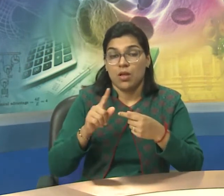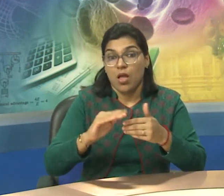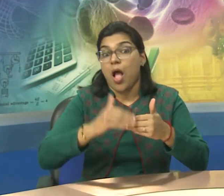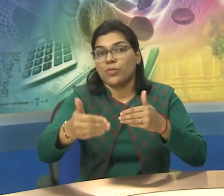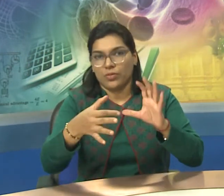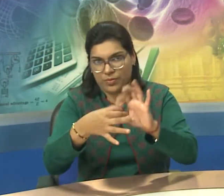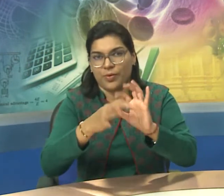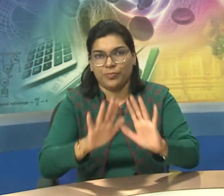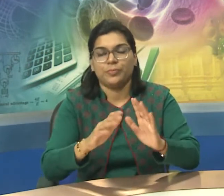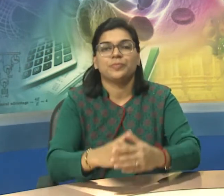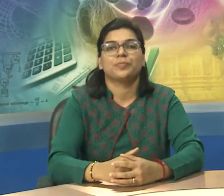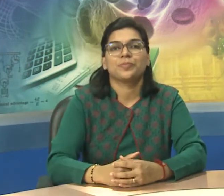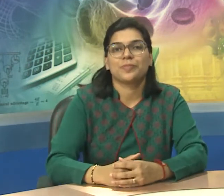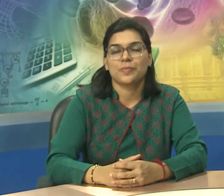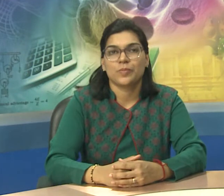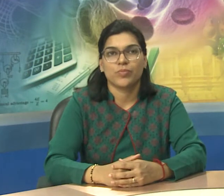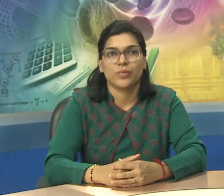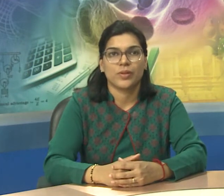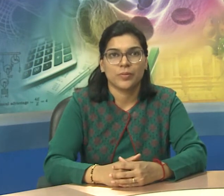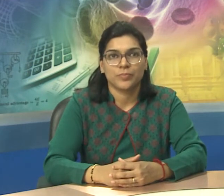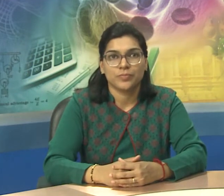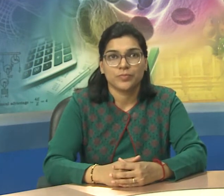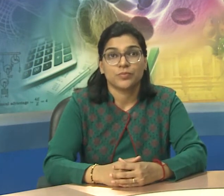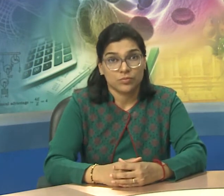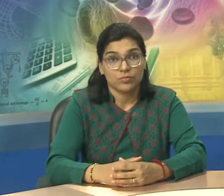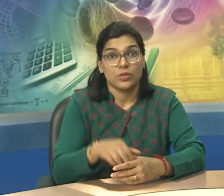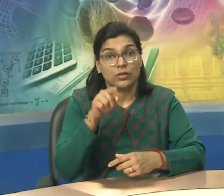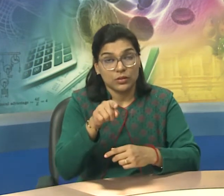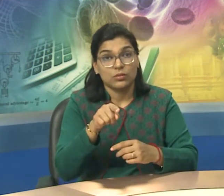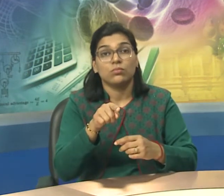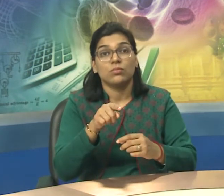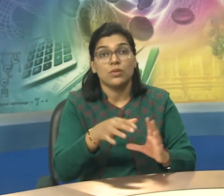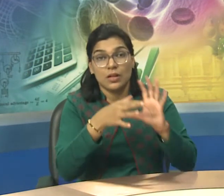investments in technologies, people, and methodologies.